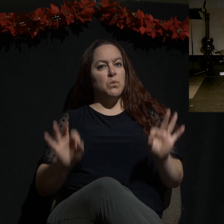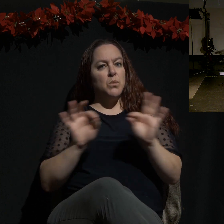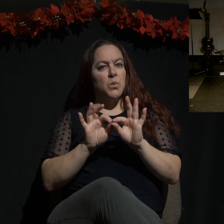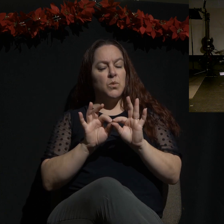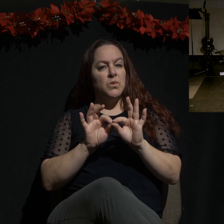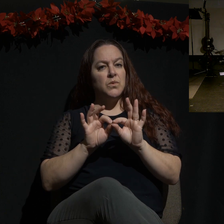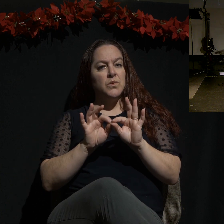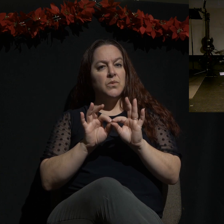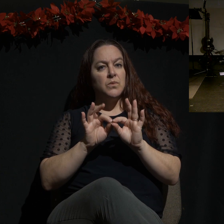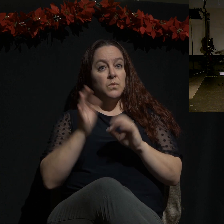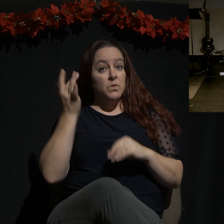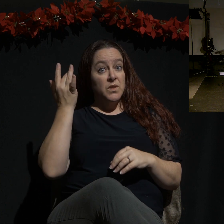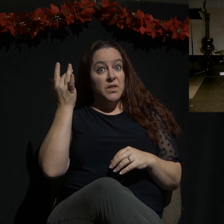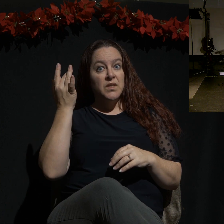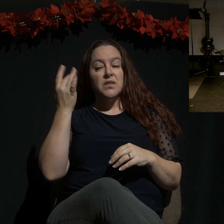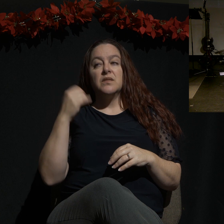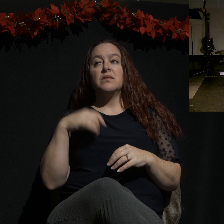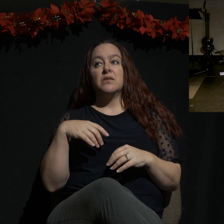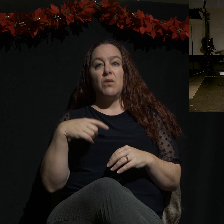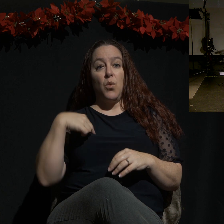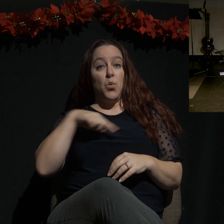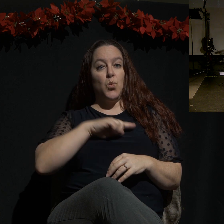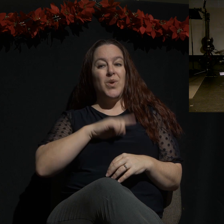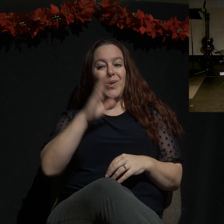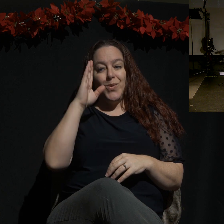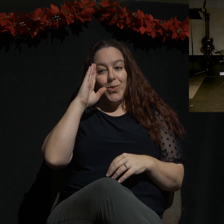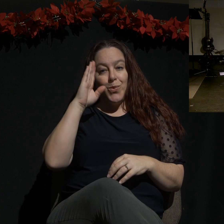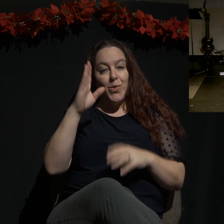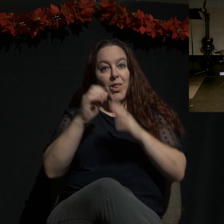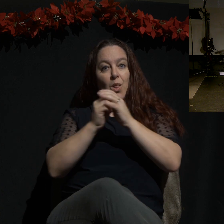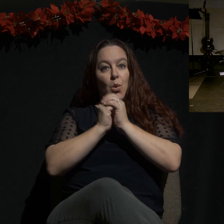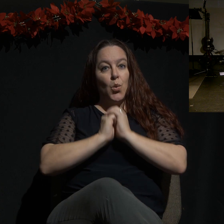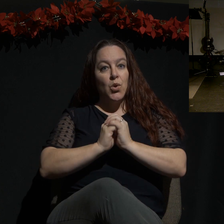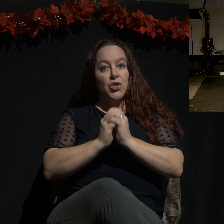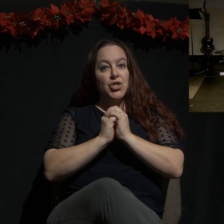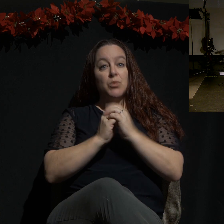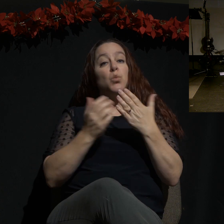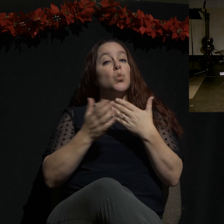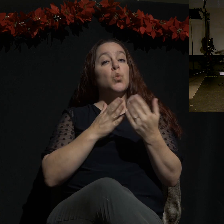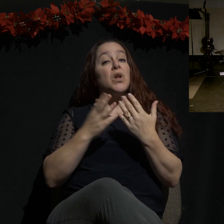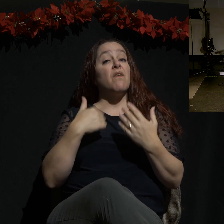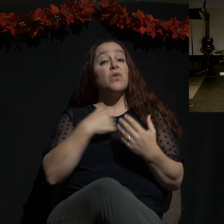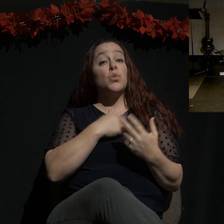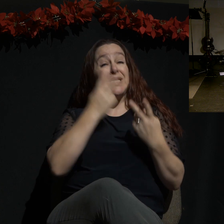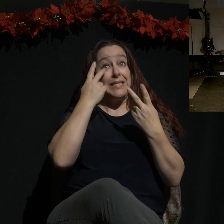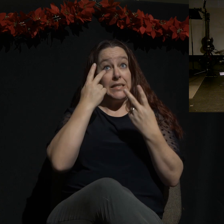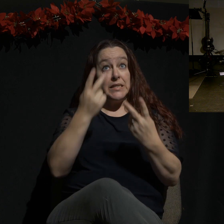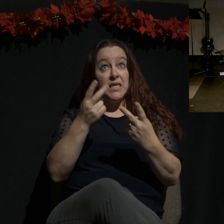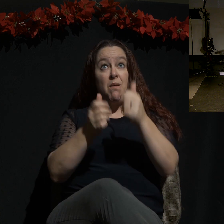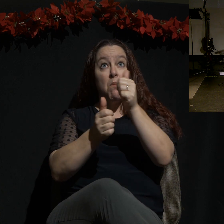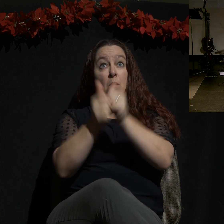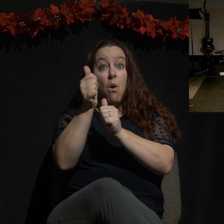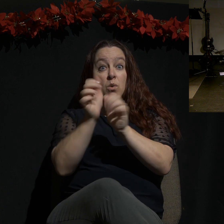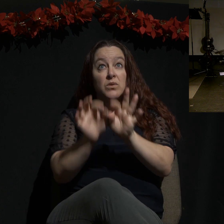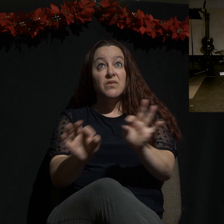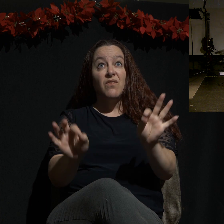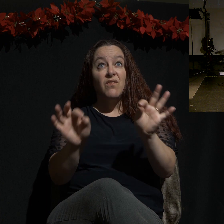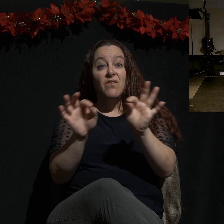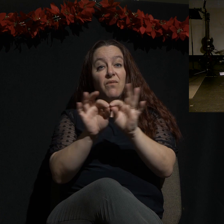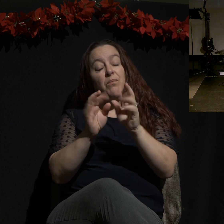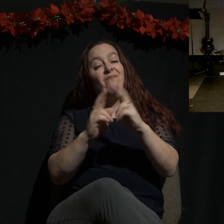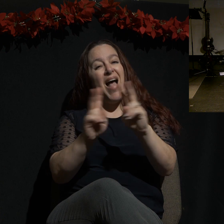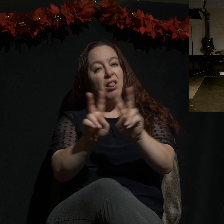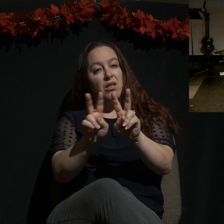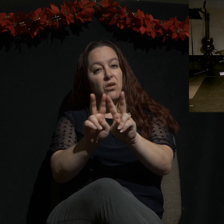because we will worship what we see as having the most value.